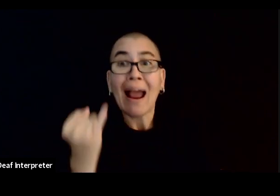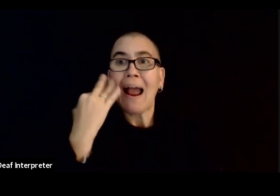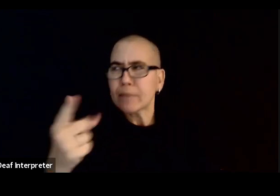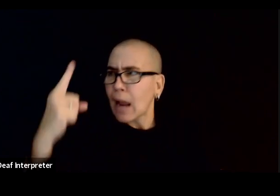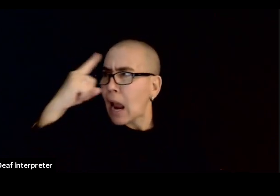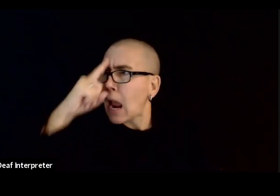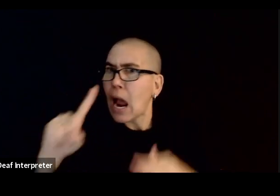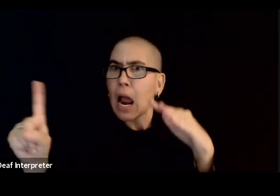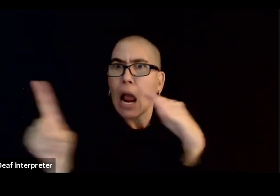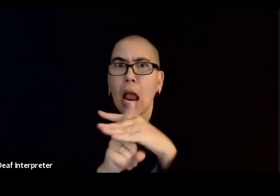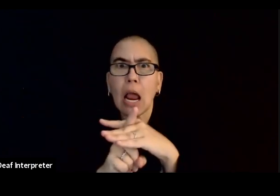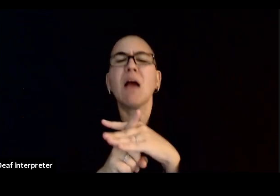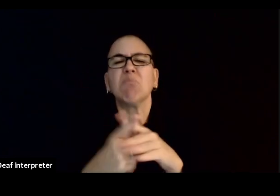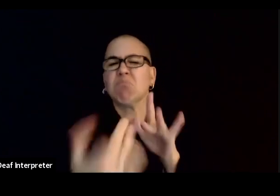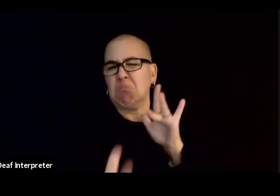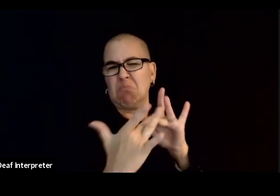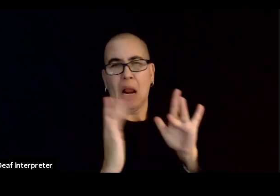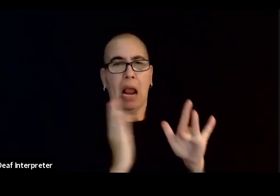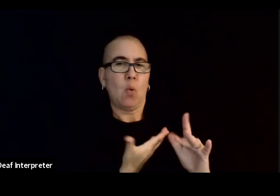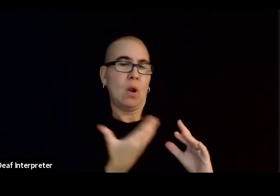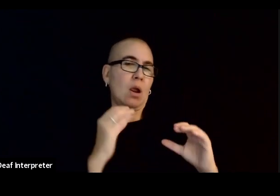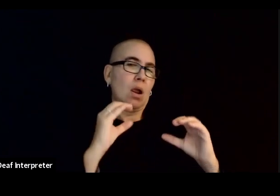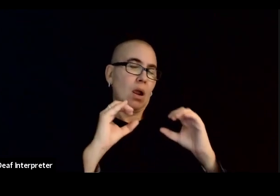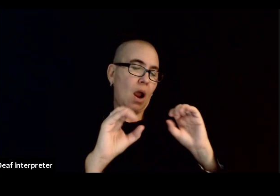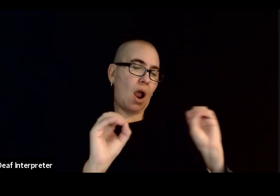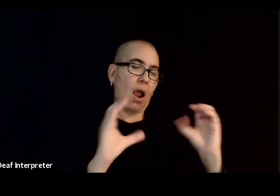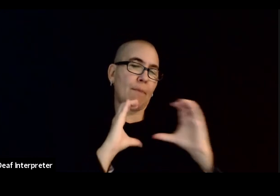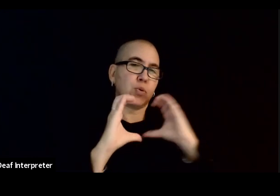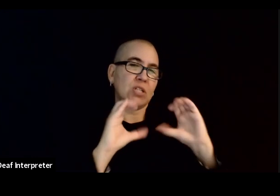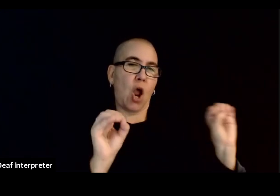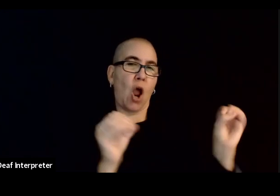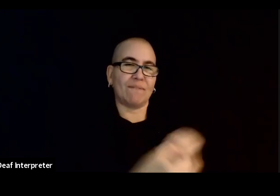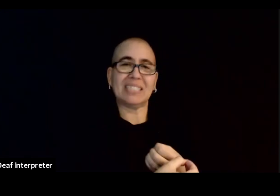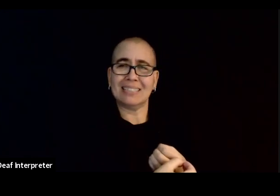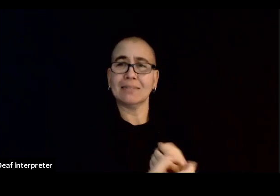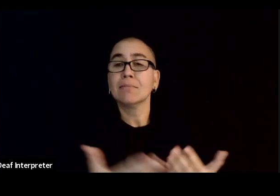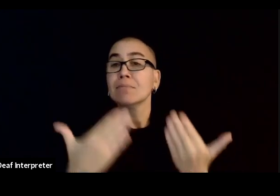answered, please feel free to reach out to our office. Thank you all and have a good day.